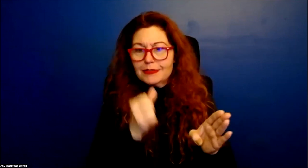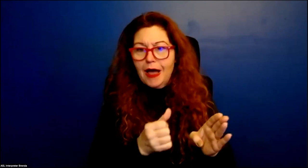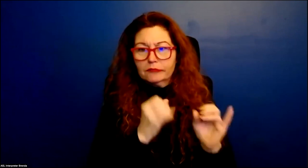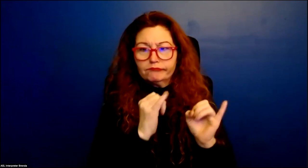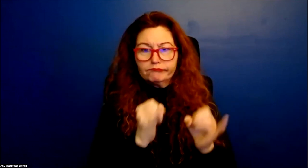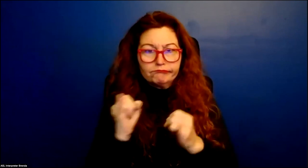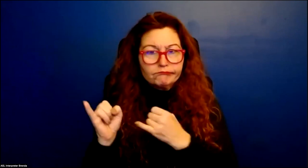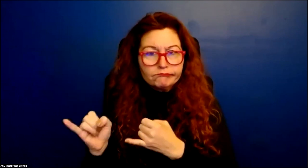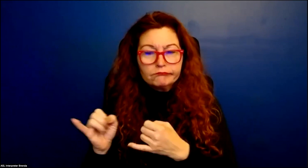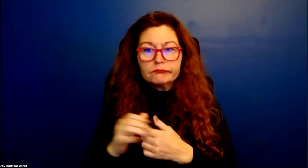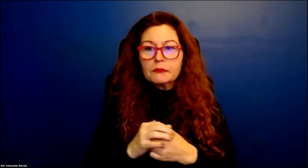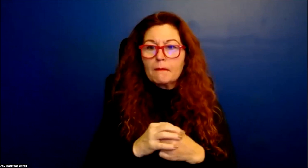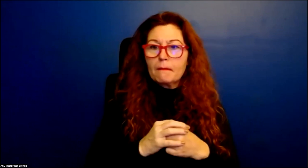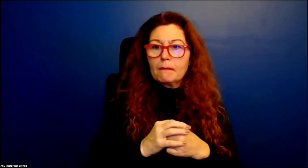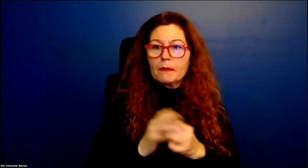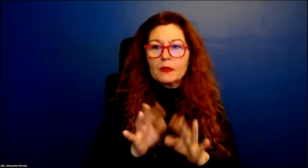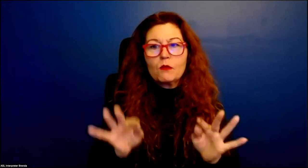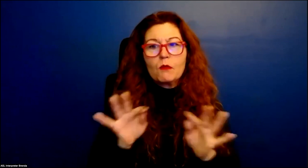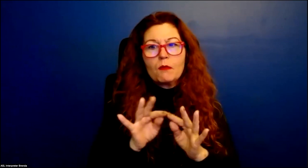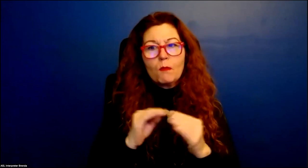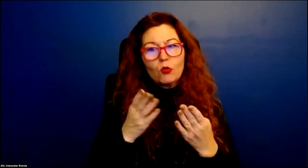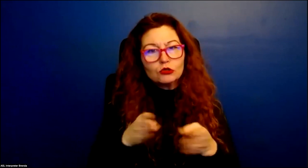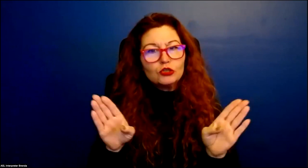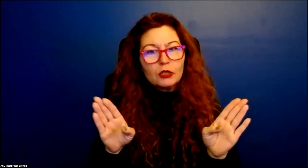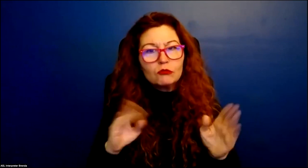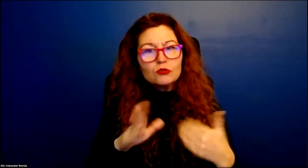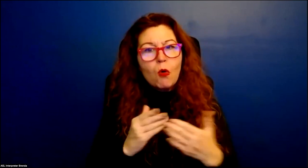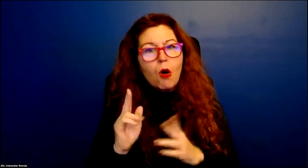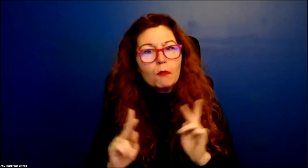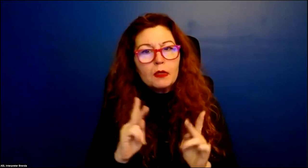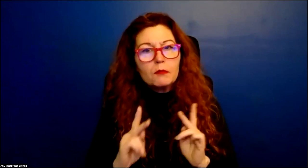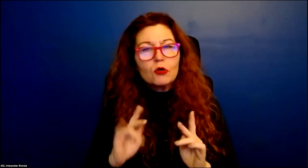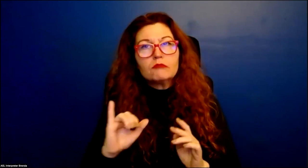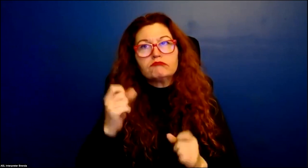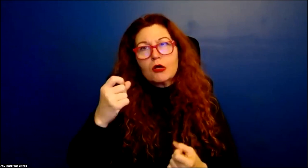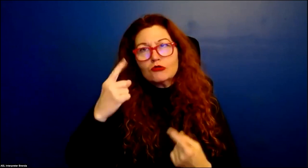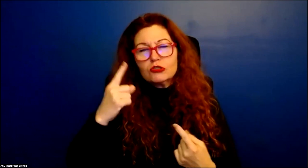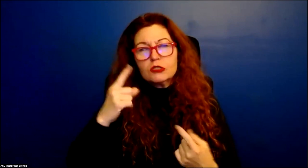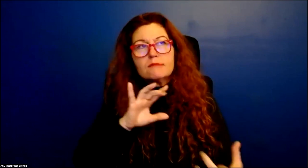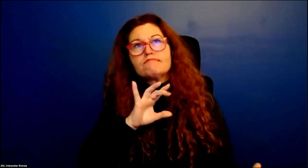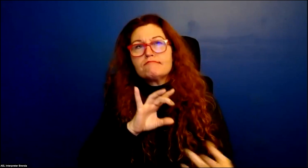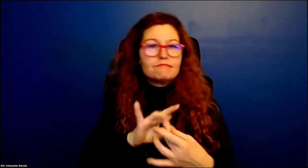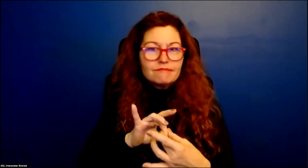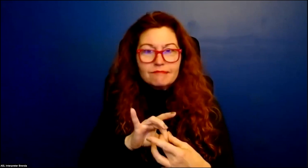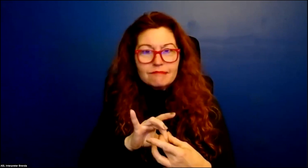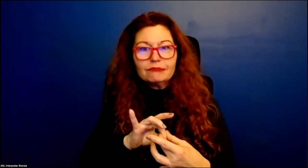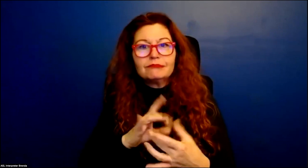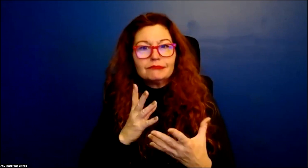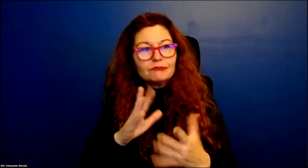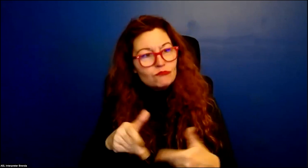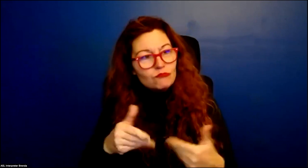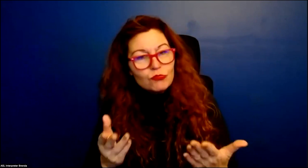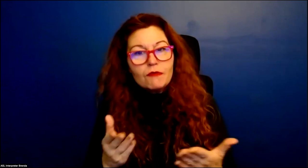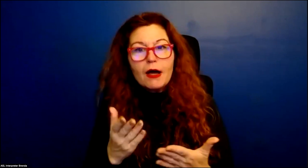of in a way kind of see if they can relate in a way, or maybe just to provide